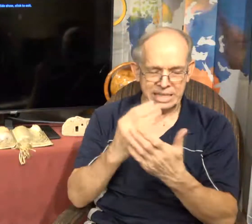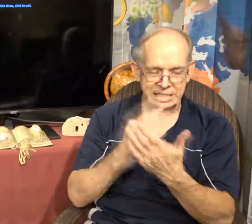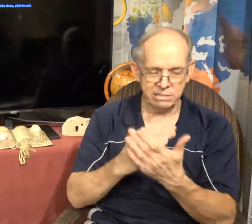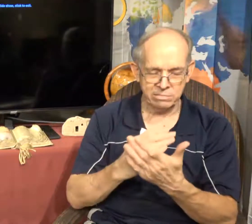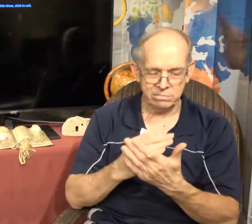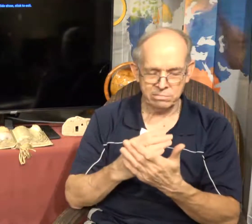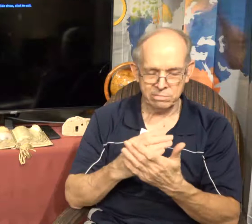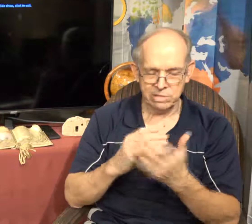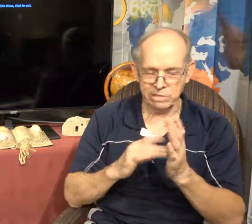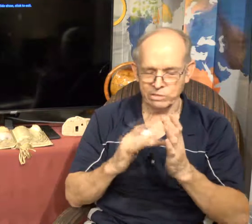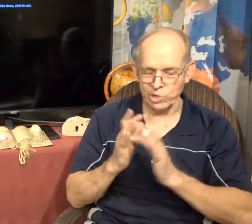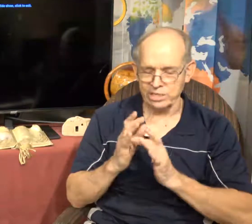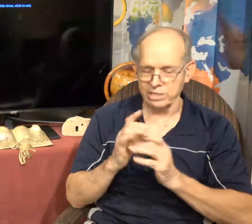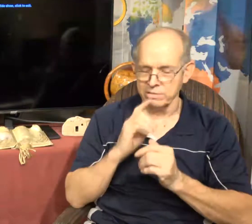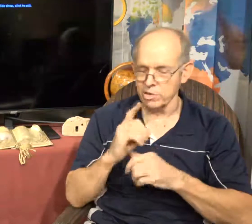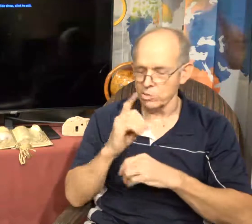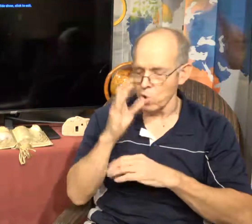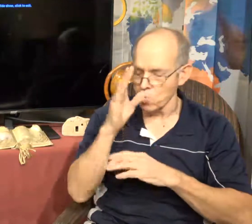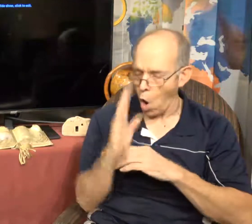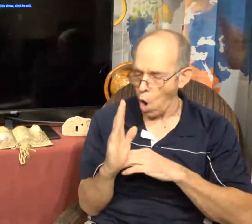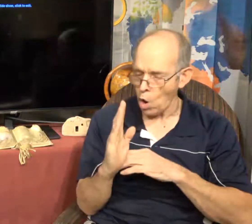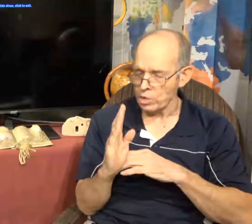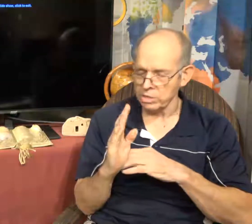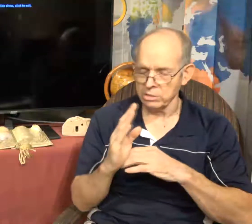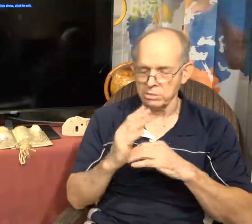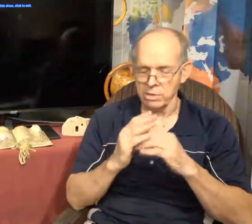blessing. Jesus is God.